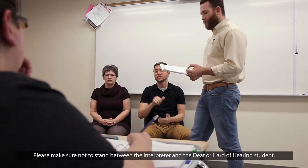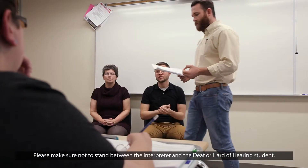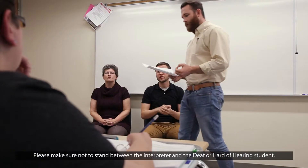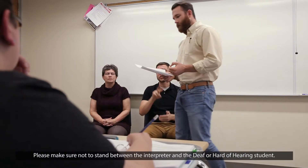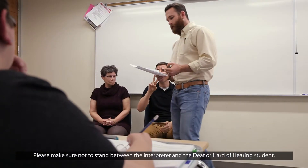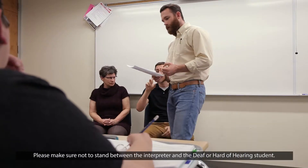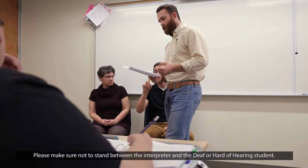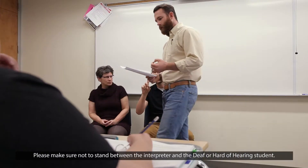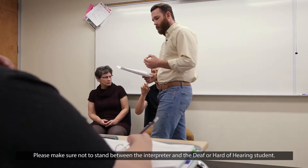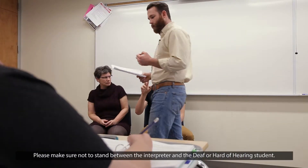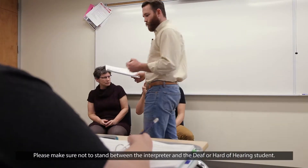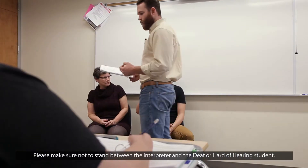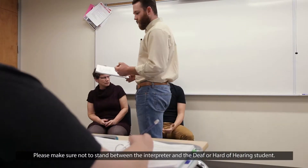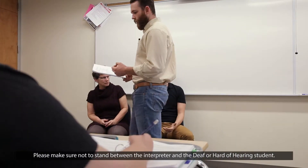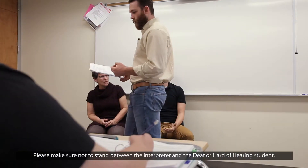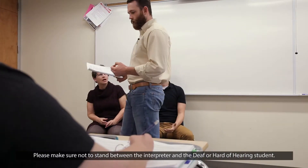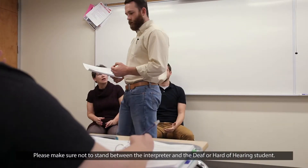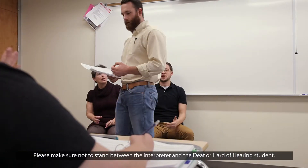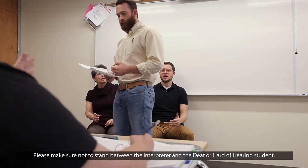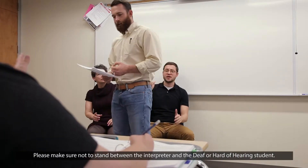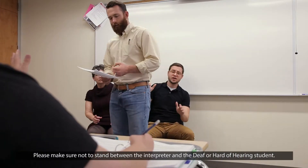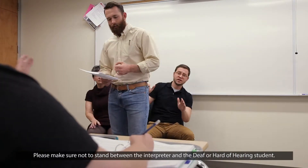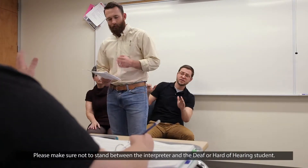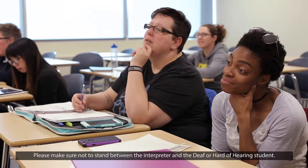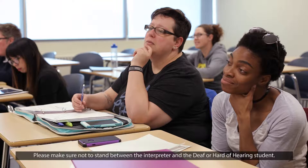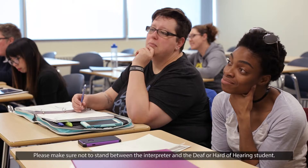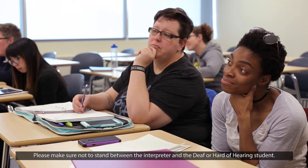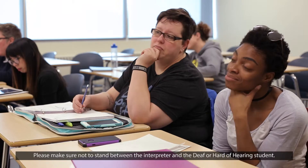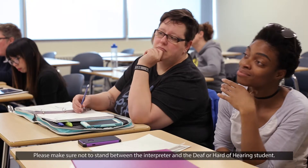make sure not to stand between the interpreter and the deaf or hard of hearing student.